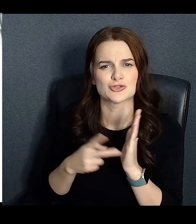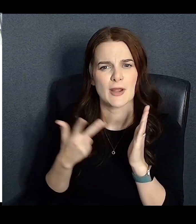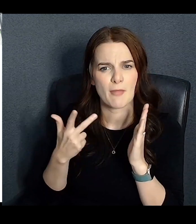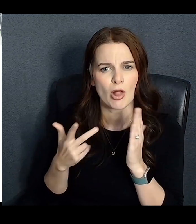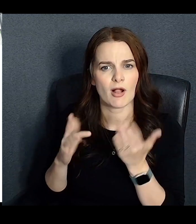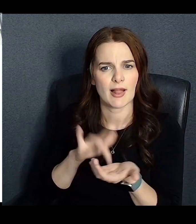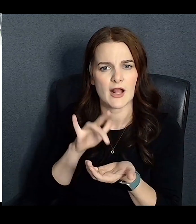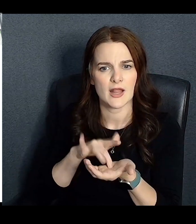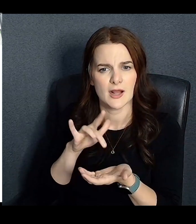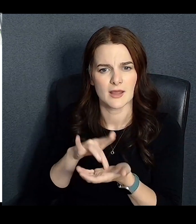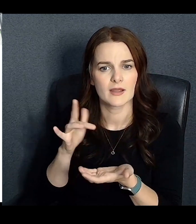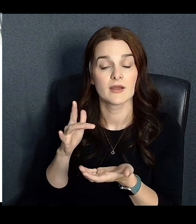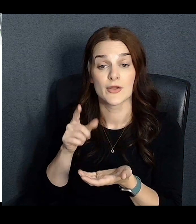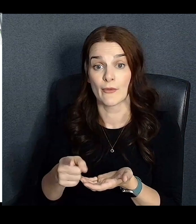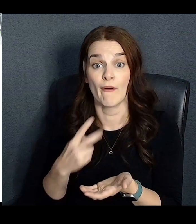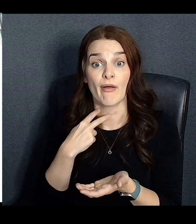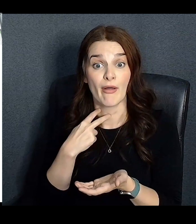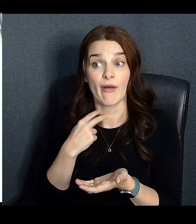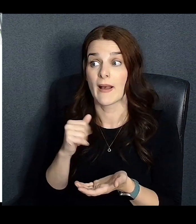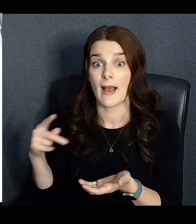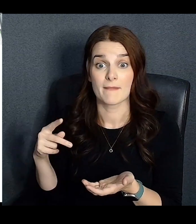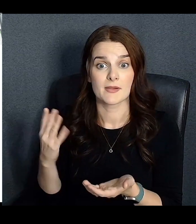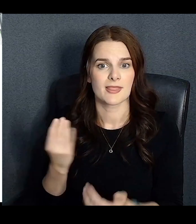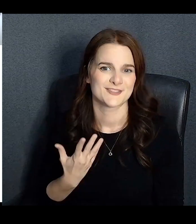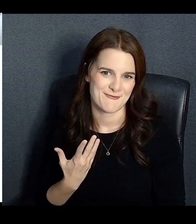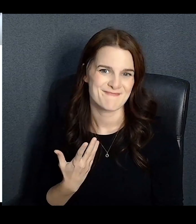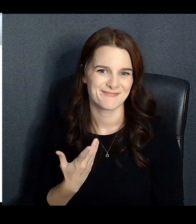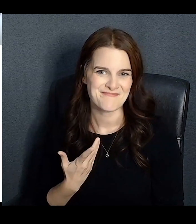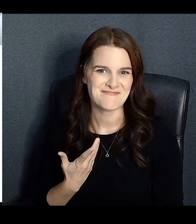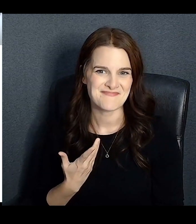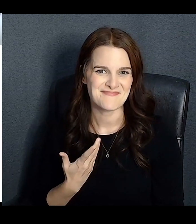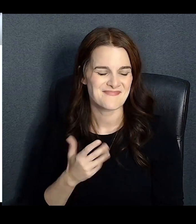click. If anyone gets stuck in an app, let us know. Yes.